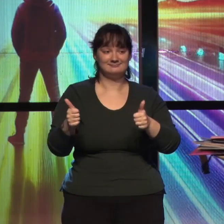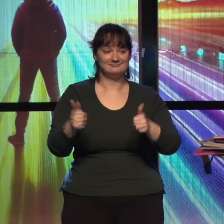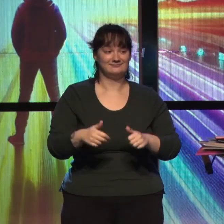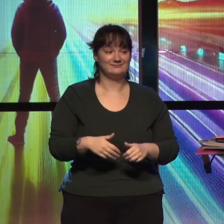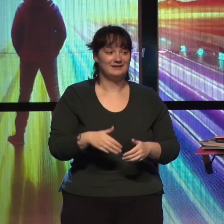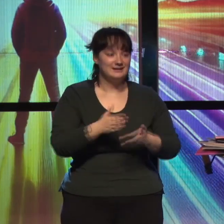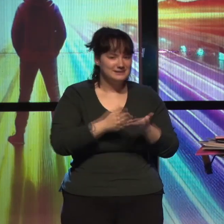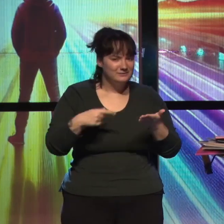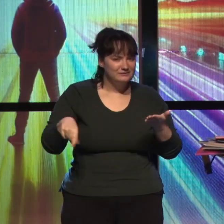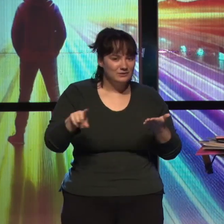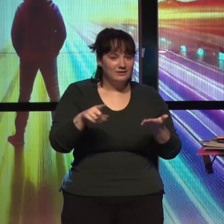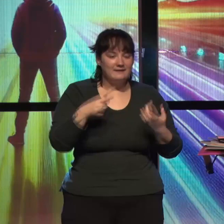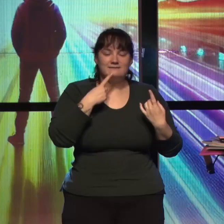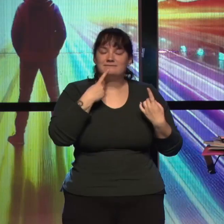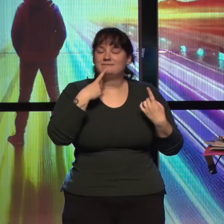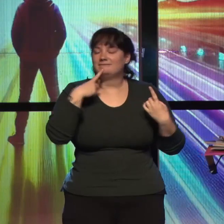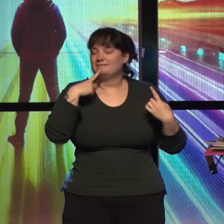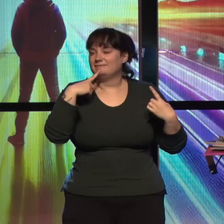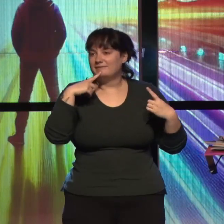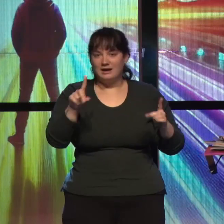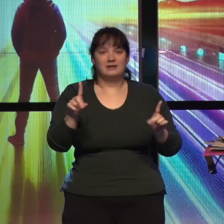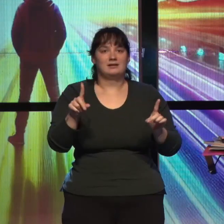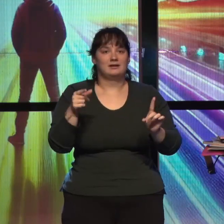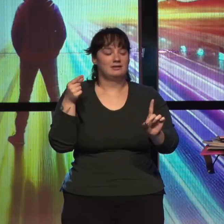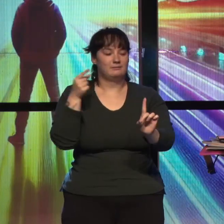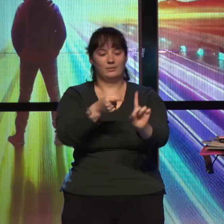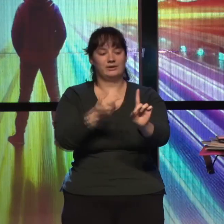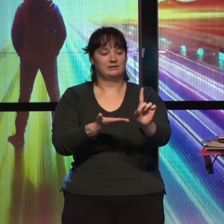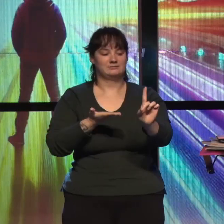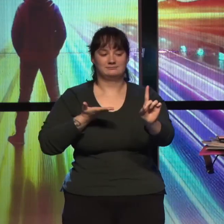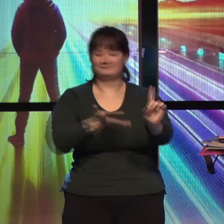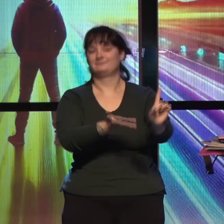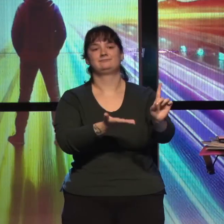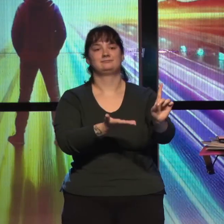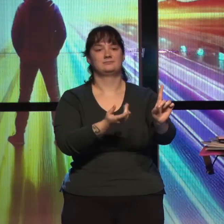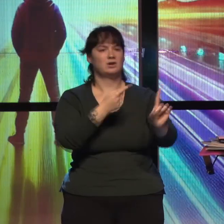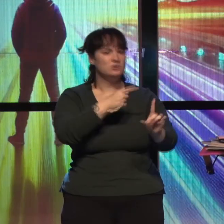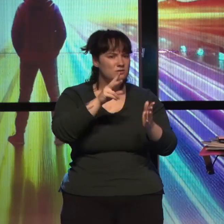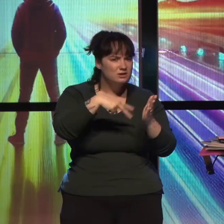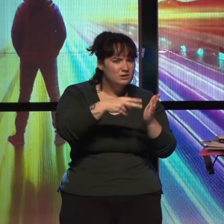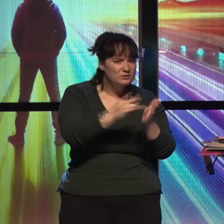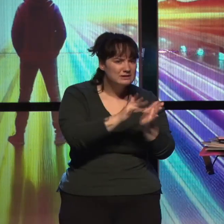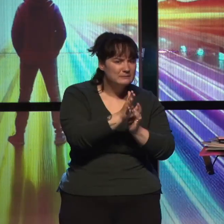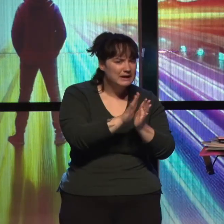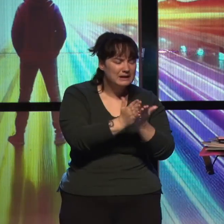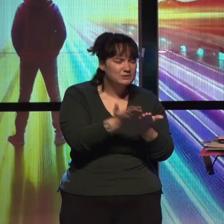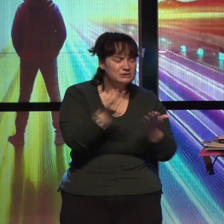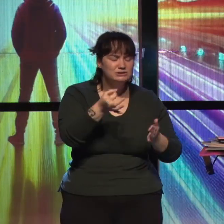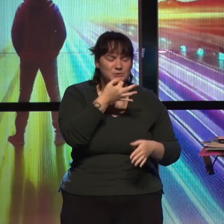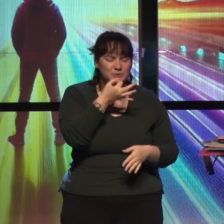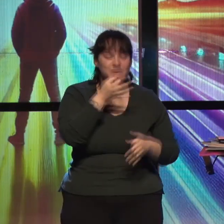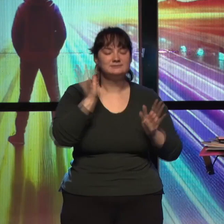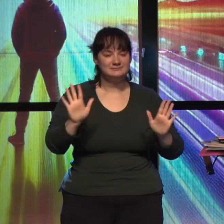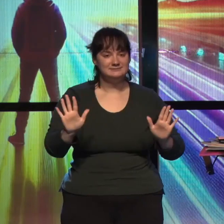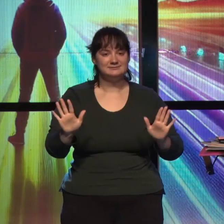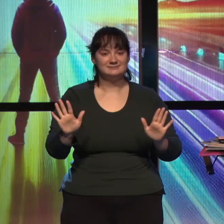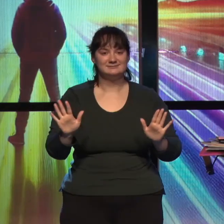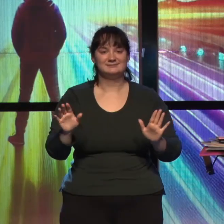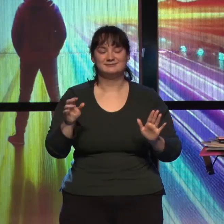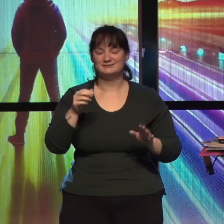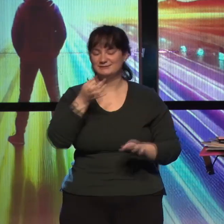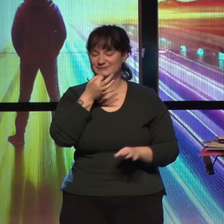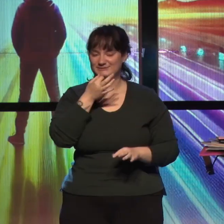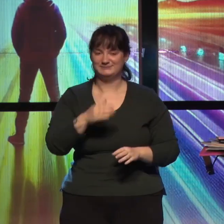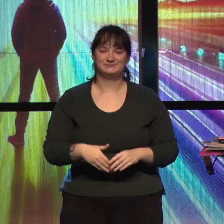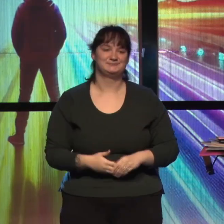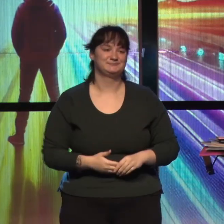Some of you are finally. Are you going to read the Bible at some point in time? It's coming, I promise, okay? But that's to